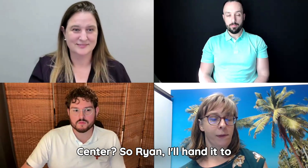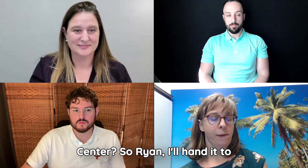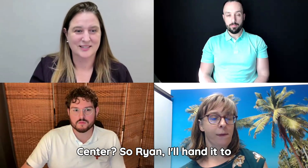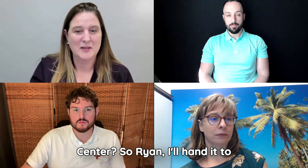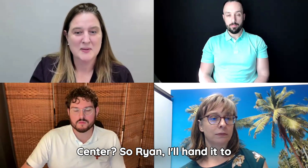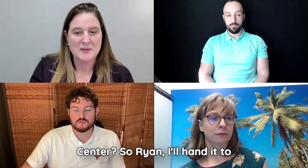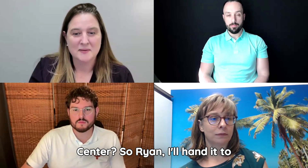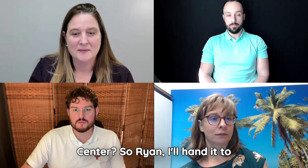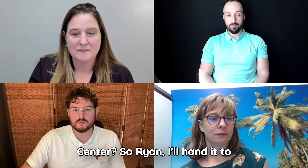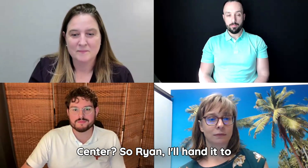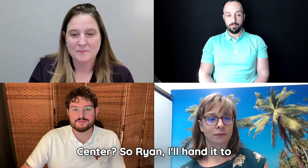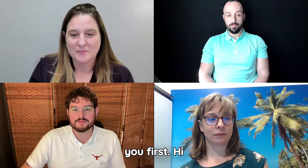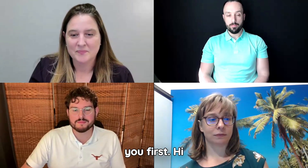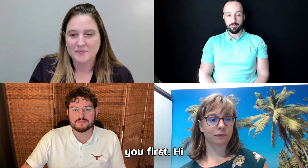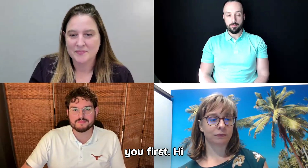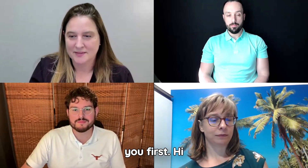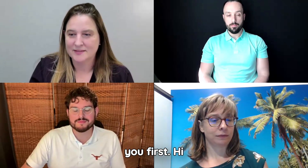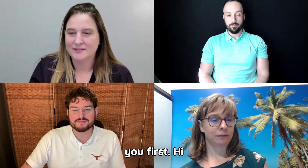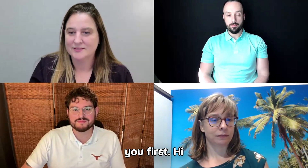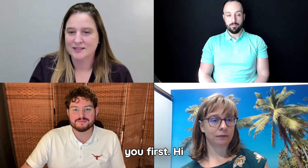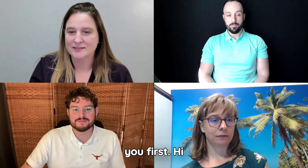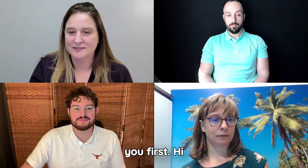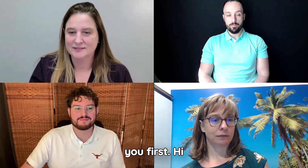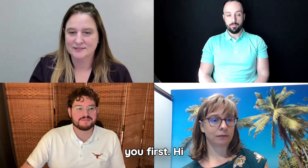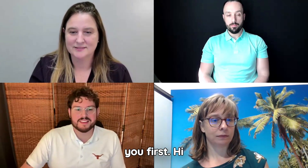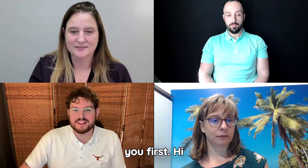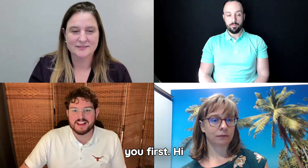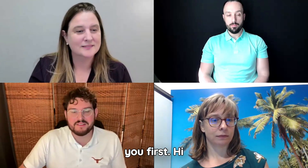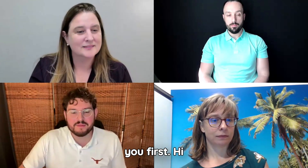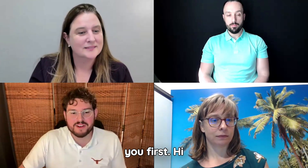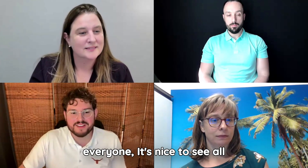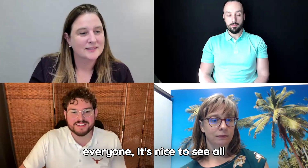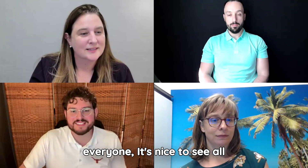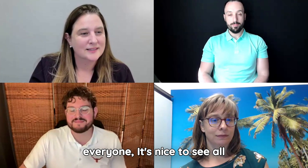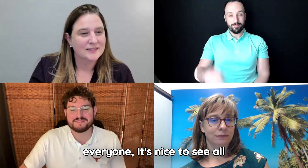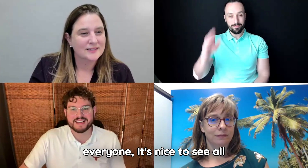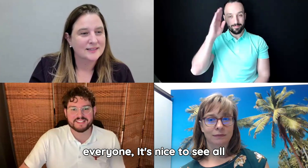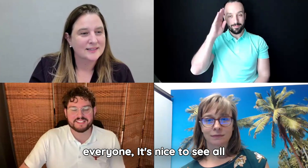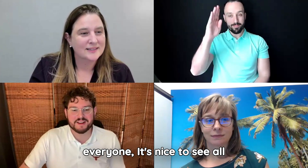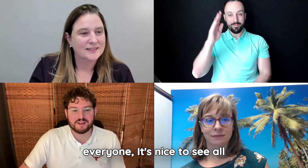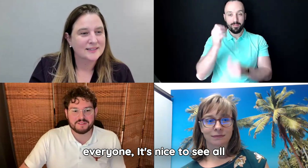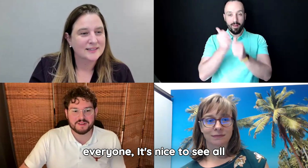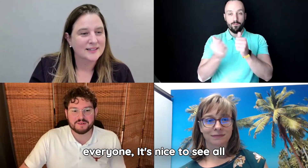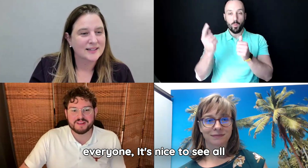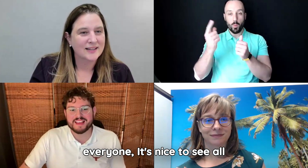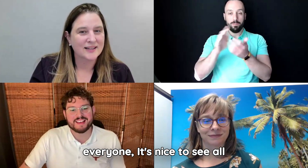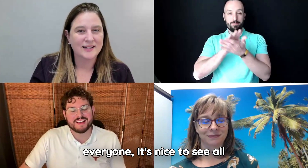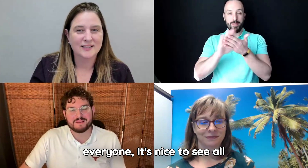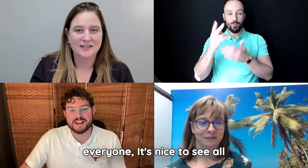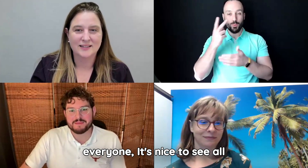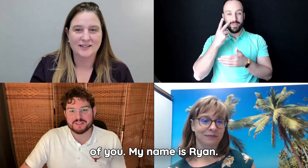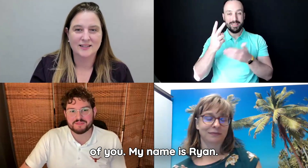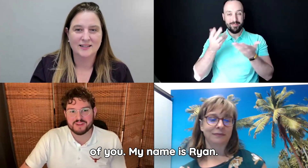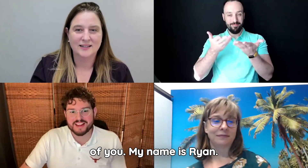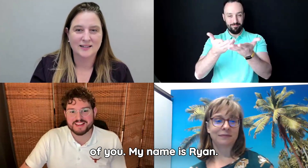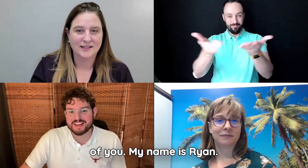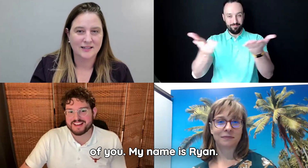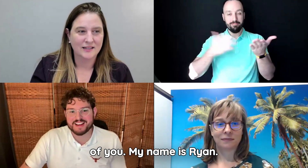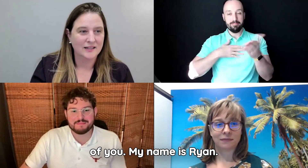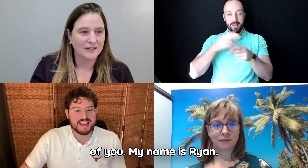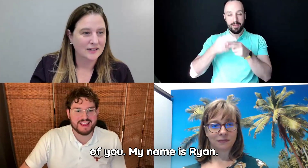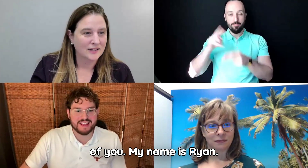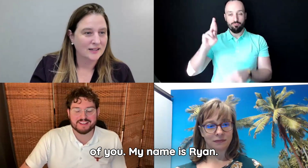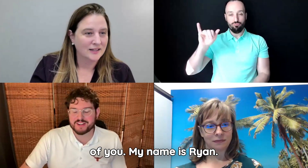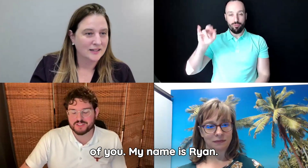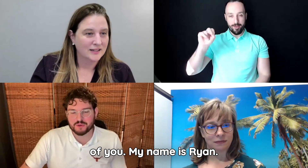at the center? So Ryan, I'll hand it to you first. Hi, everyone. It's nice to see all of you. My name is Ryan.